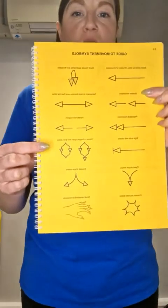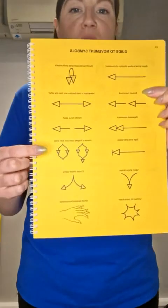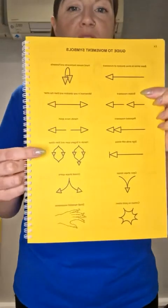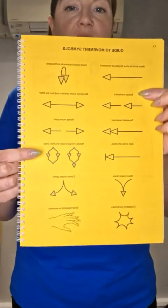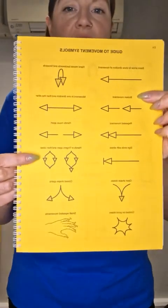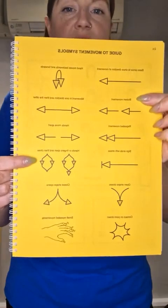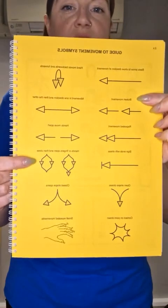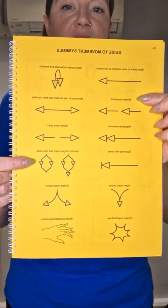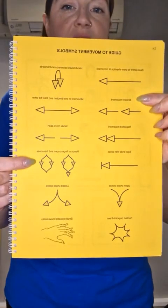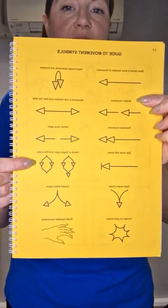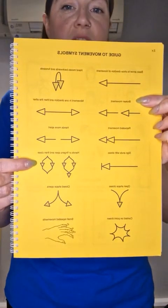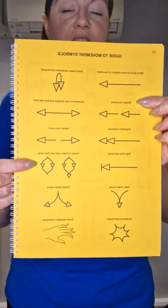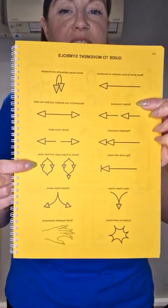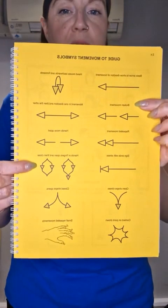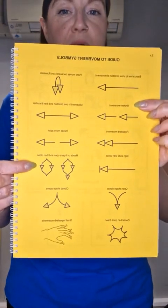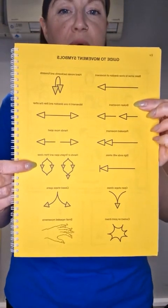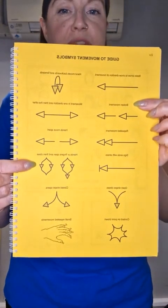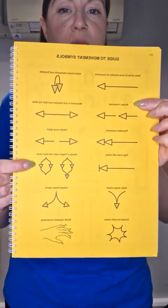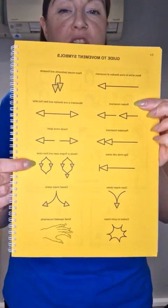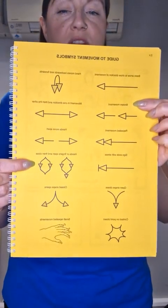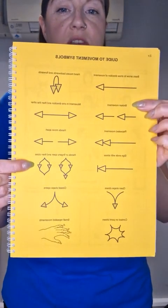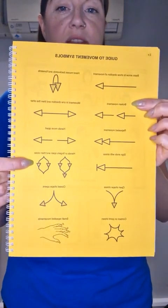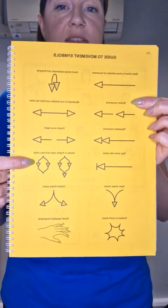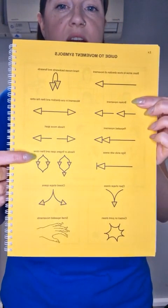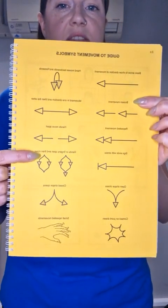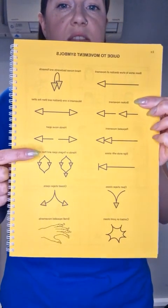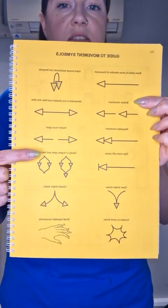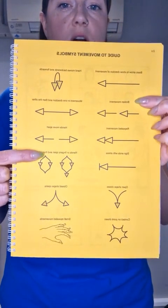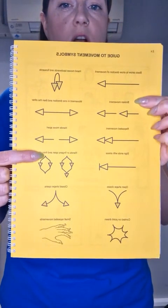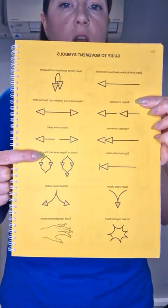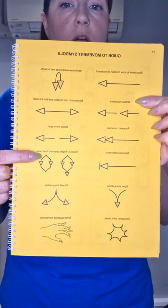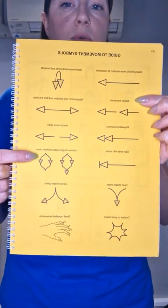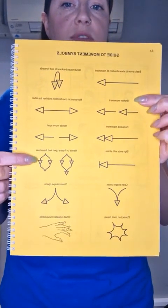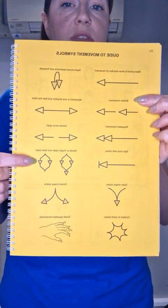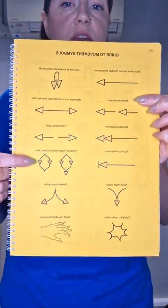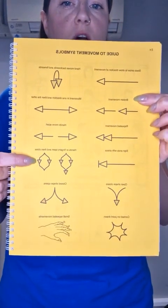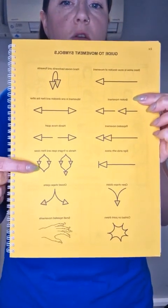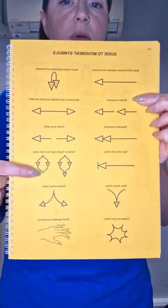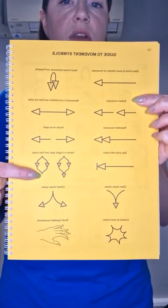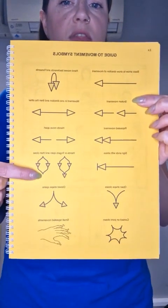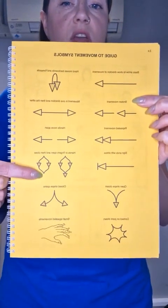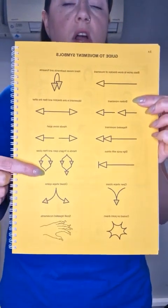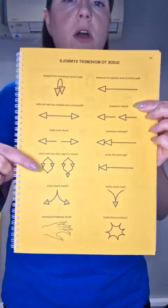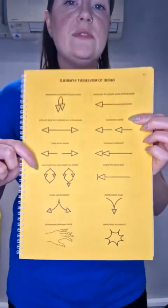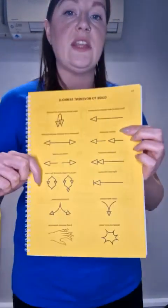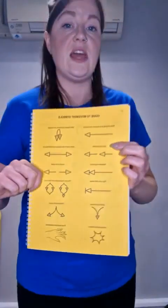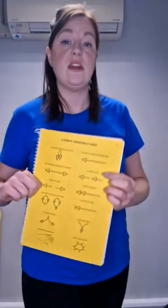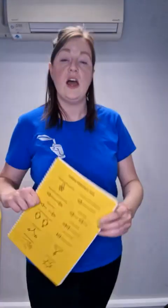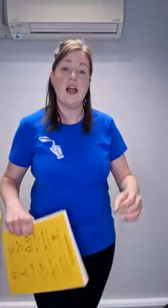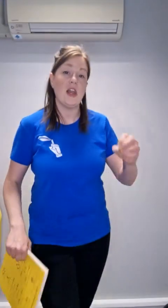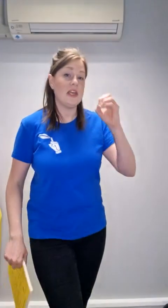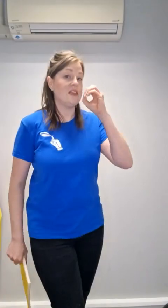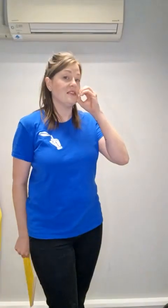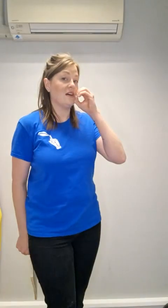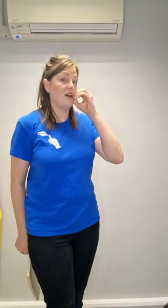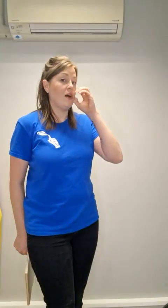We then have these lovely symbols, which are signs that start closed, then open, and then close again, like in the sign